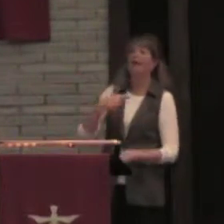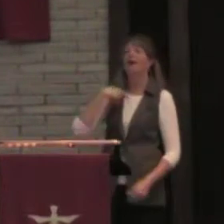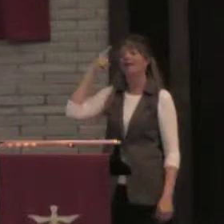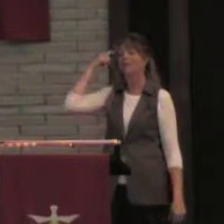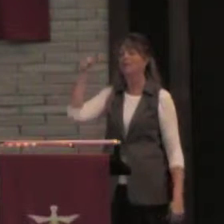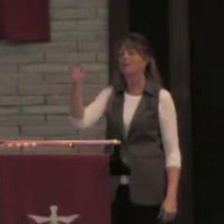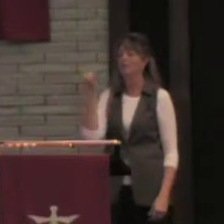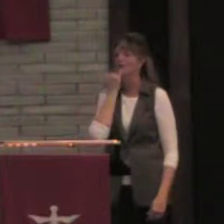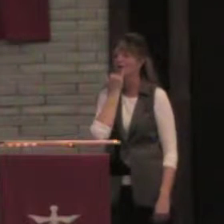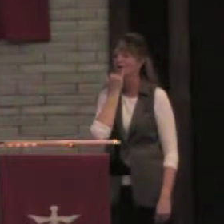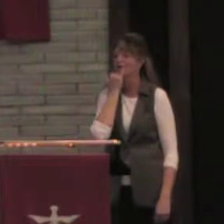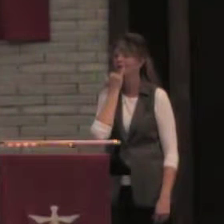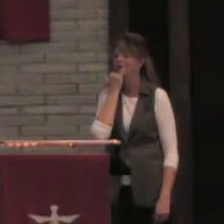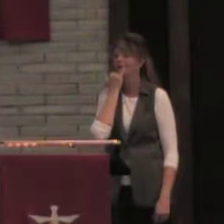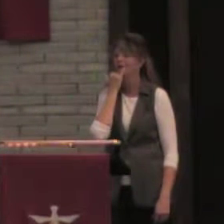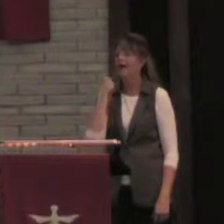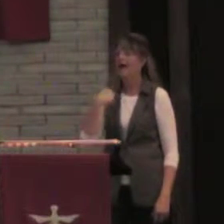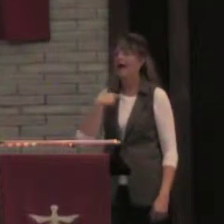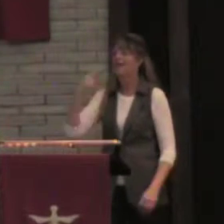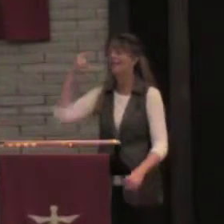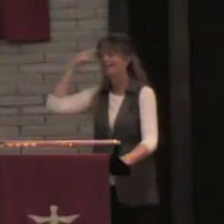If you think like that, then I think you're wrong.